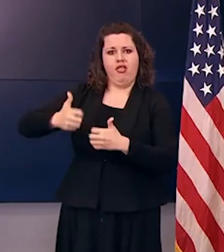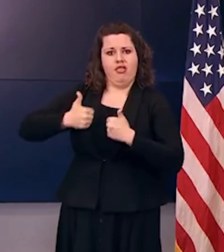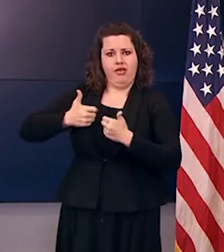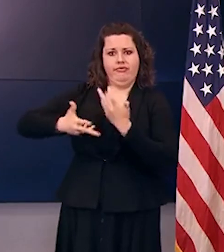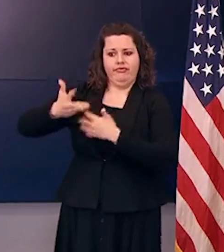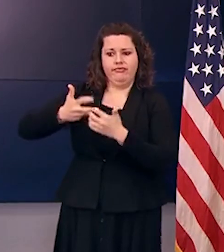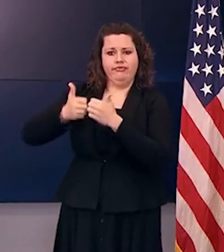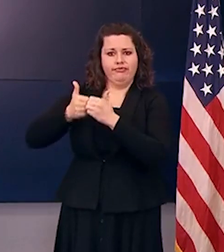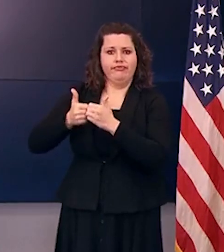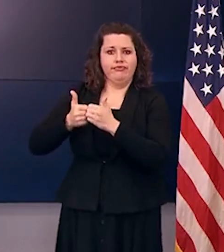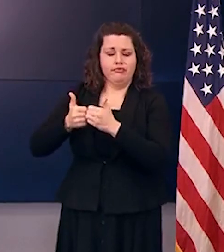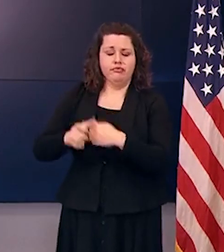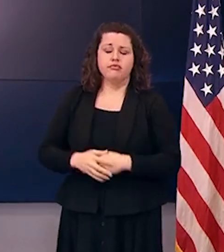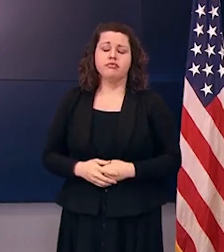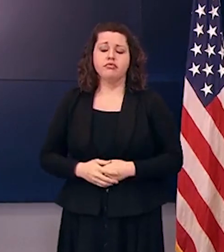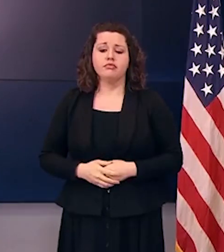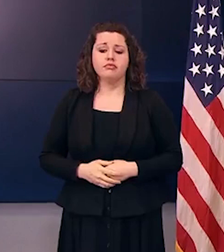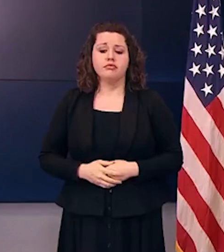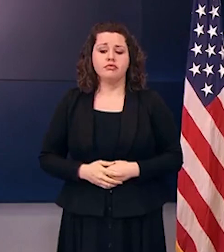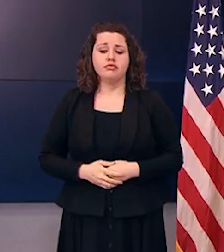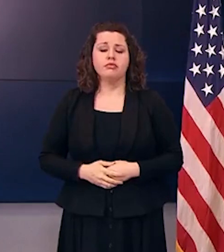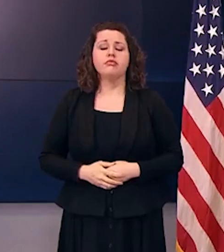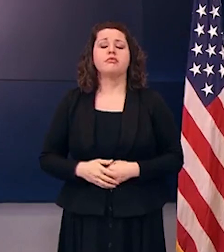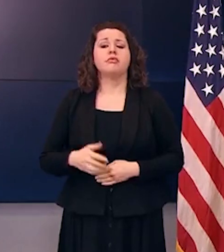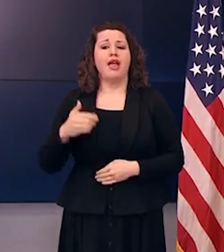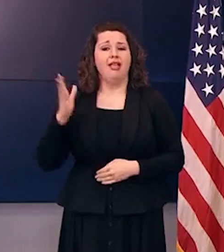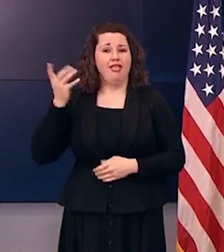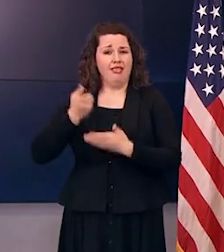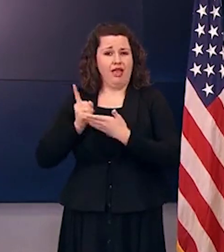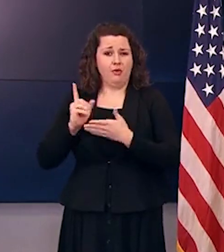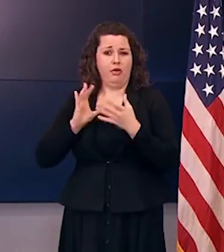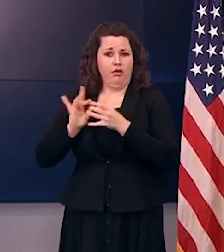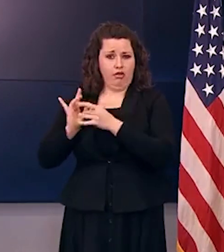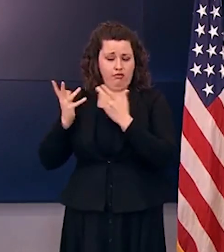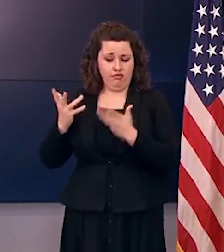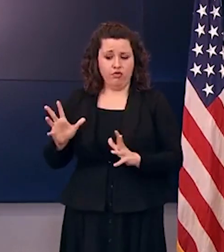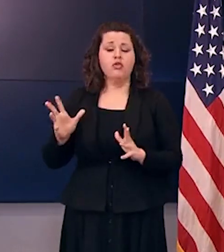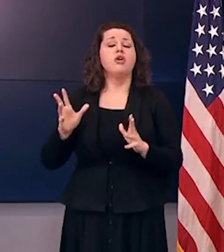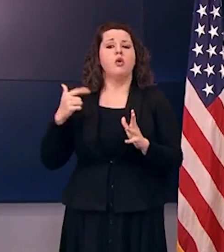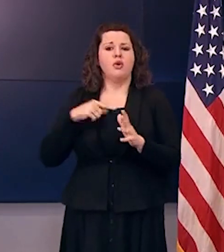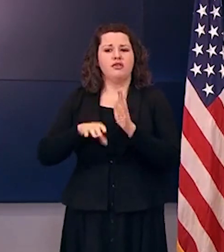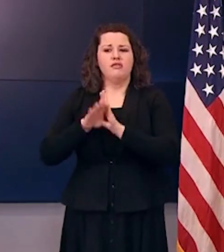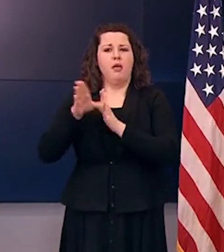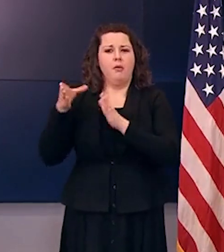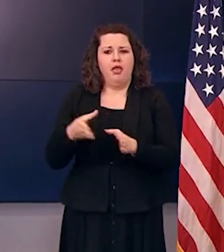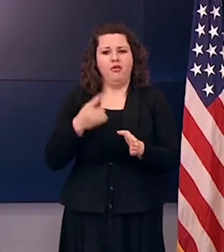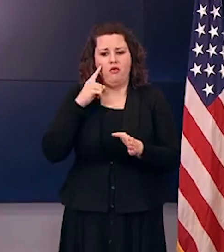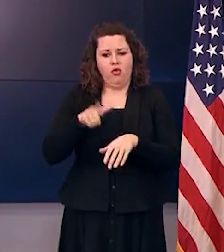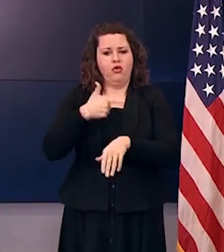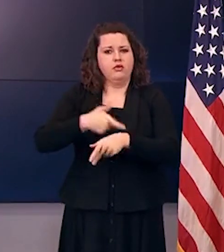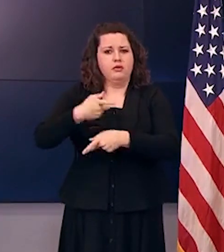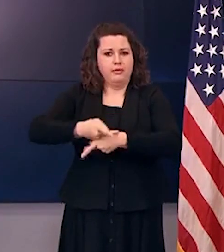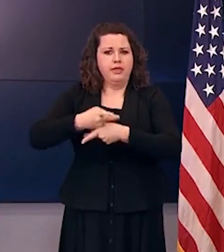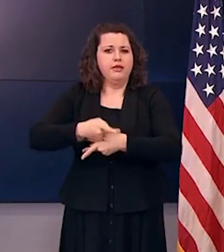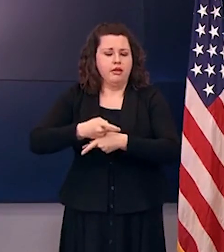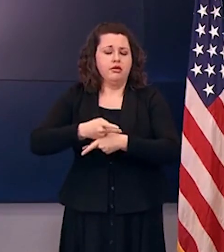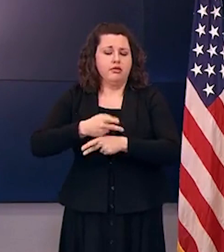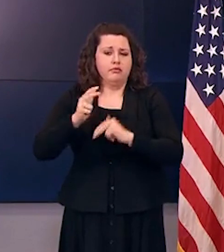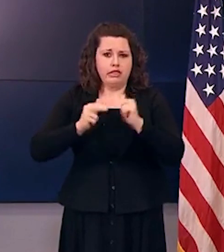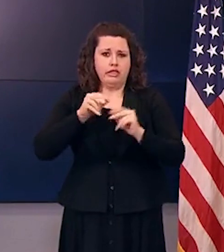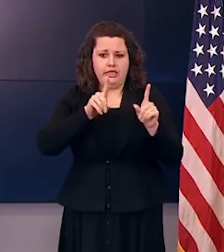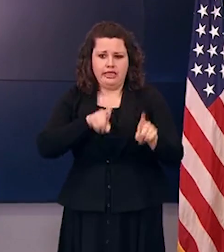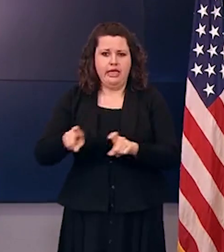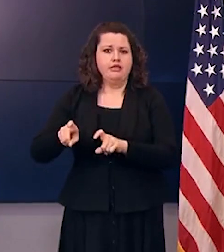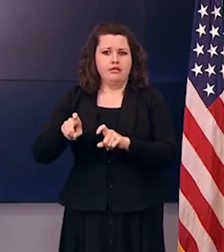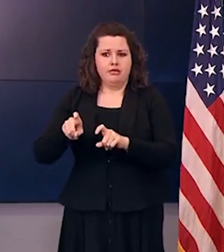close proximity to each other. As we mentioned last week, we have been developing plans for long-term care facility testing